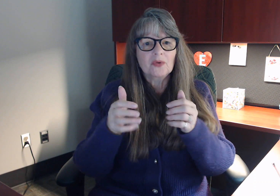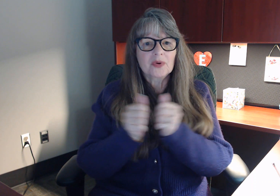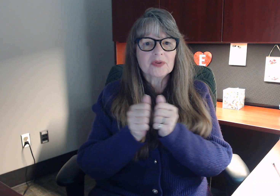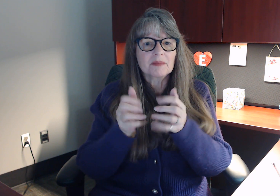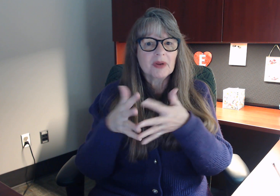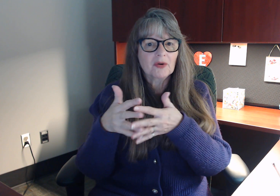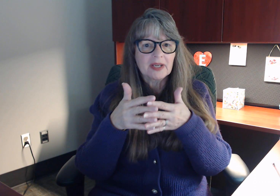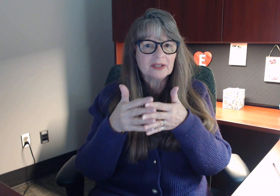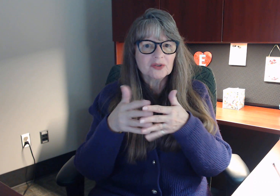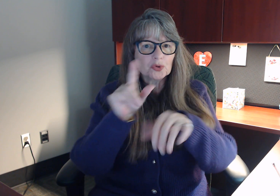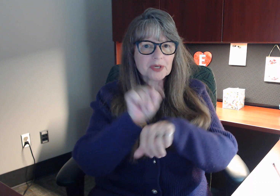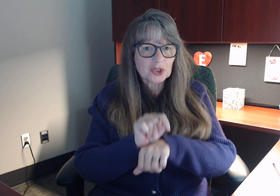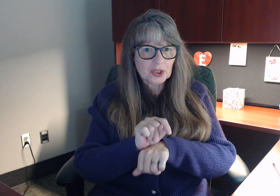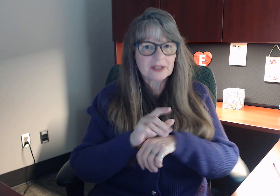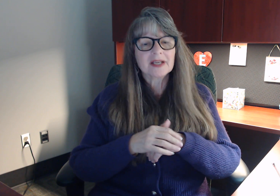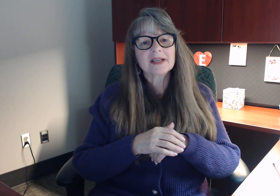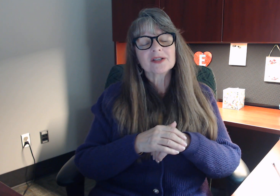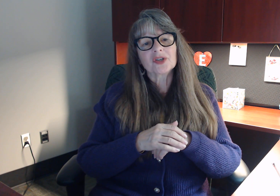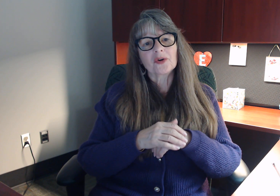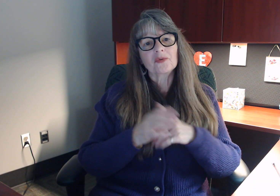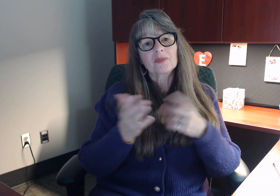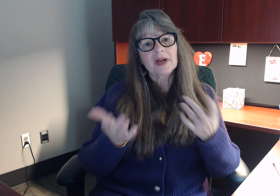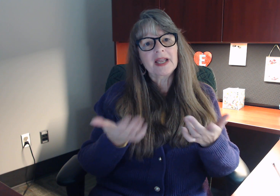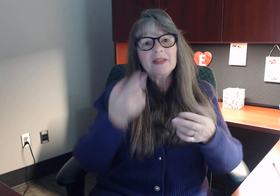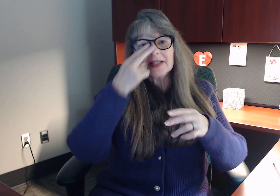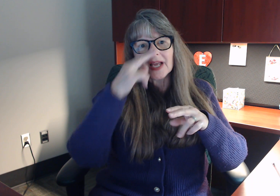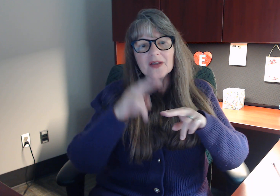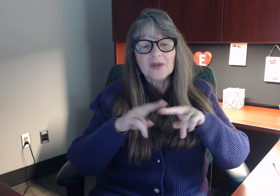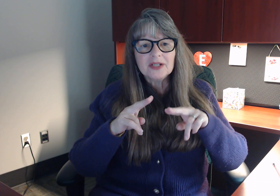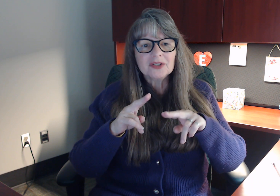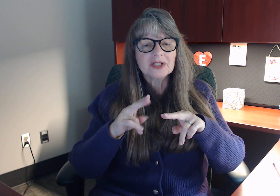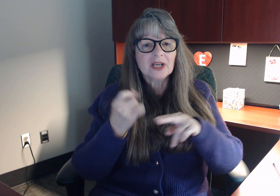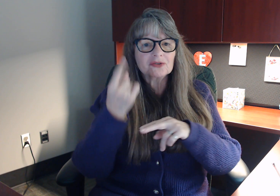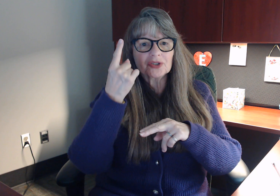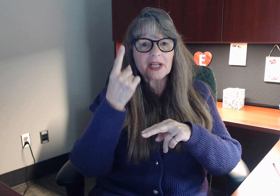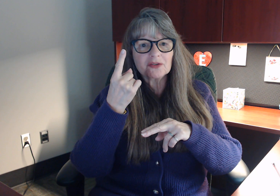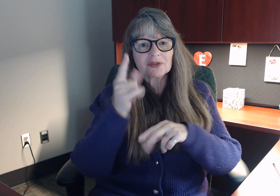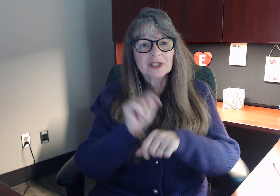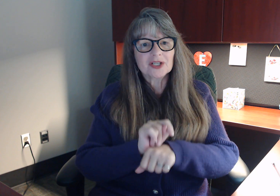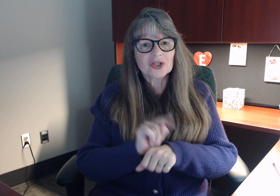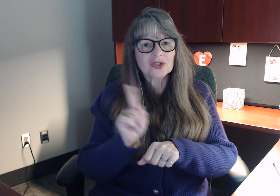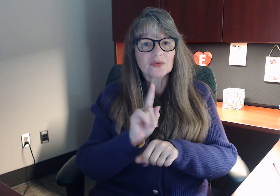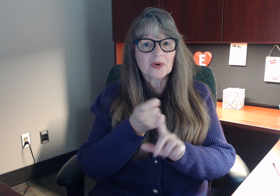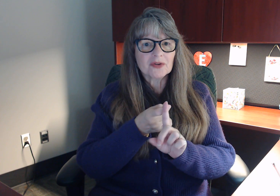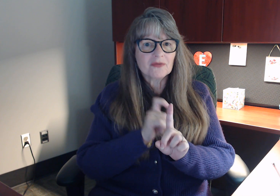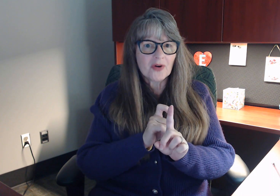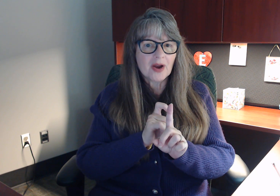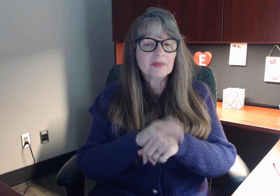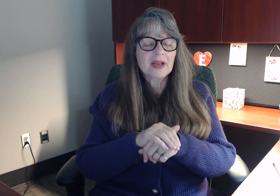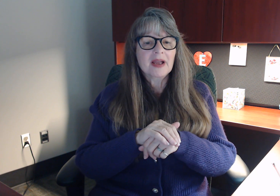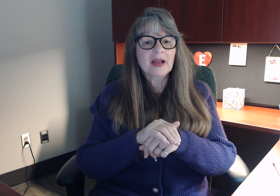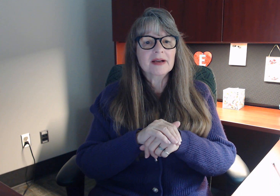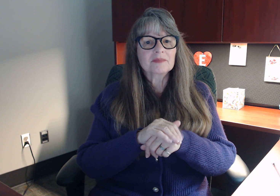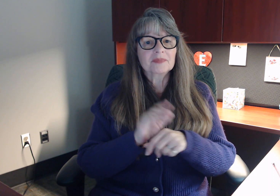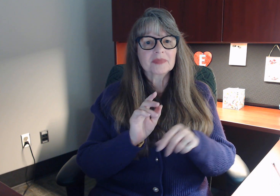an American tradition. So, and it's kind of fun to understand their traditions and where they're from, and that's why